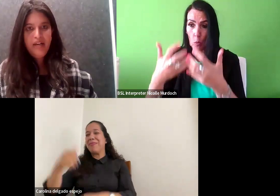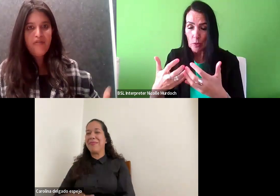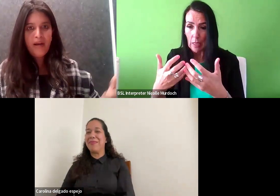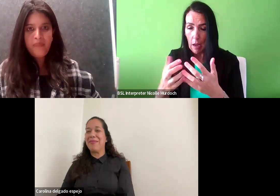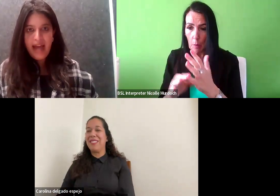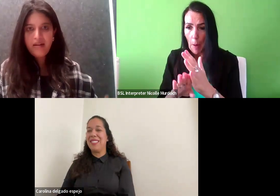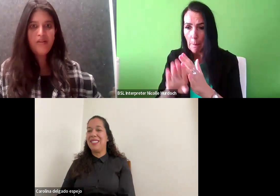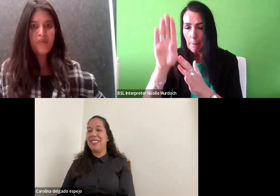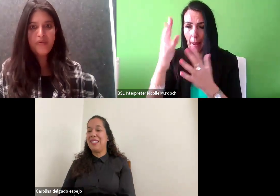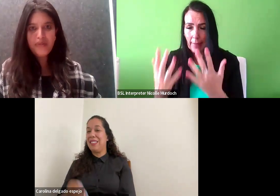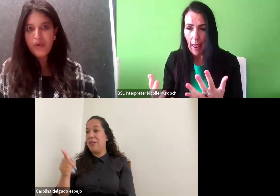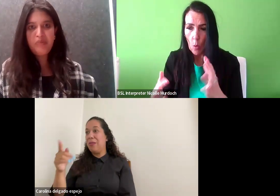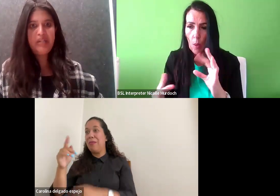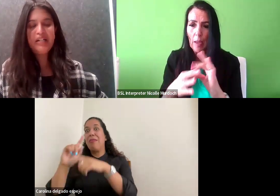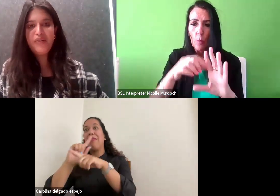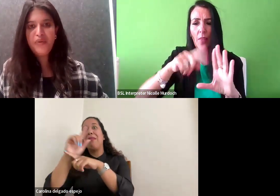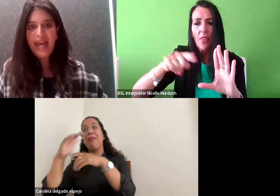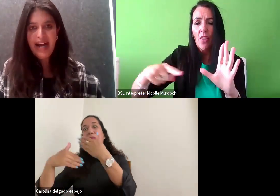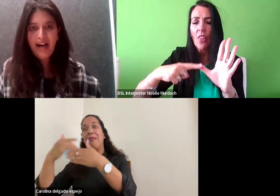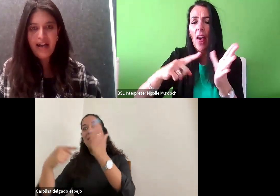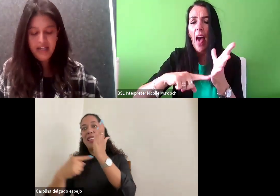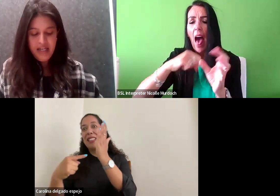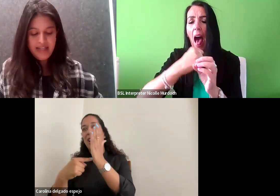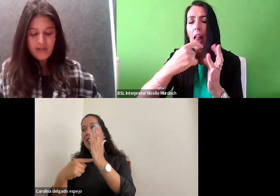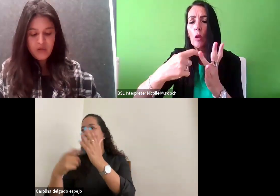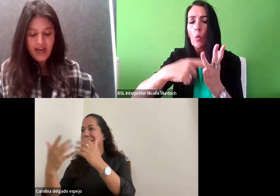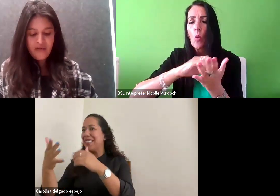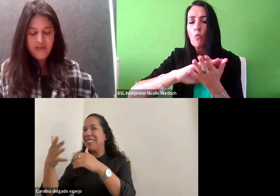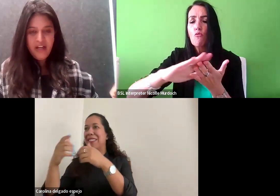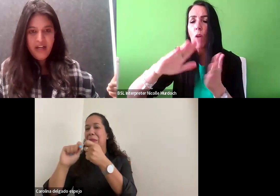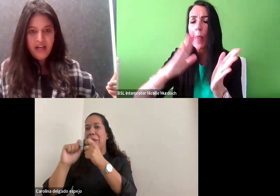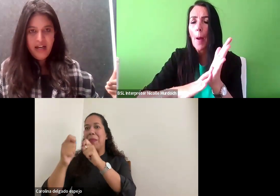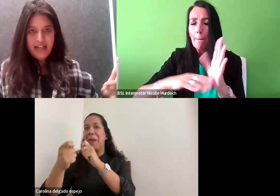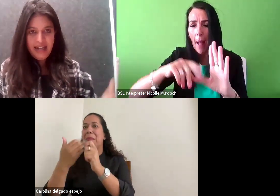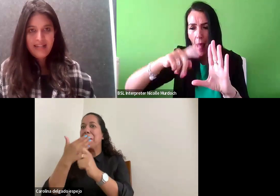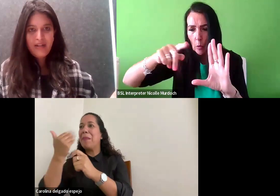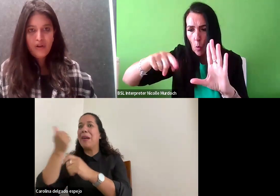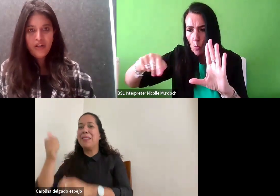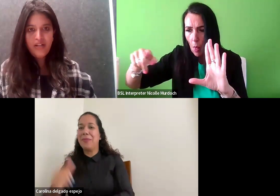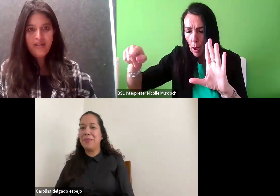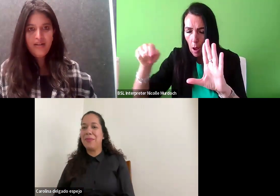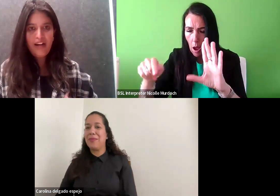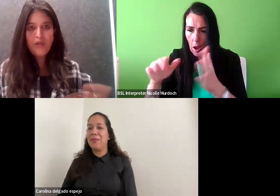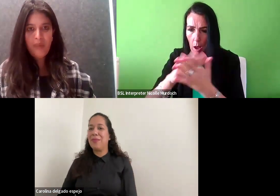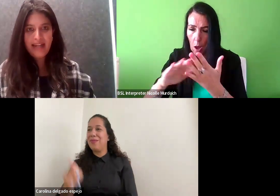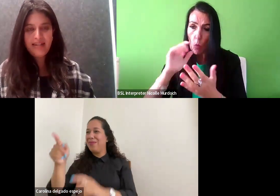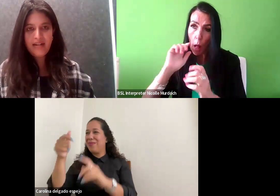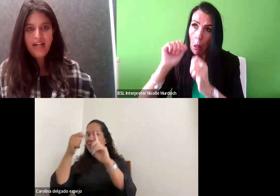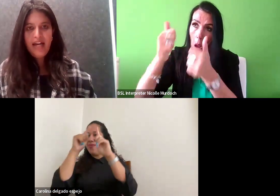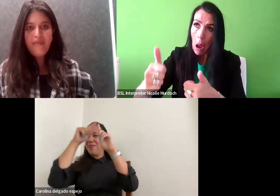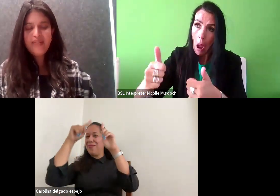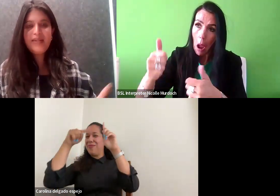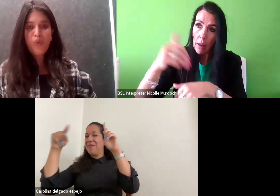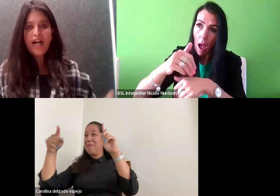developing, from algorithms to social media to AI, is going to have a net good on